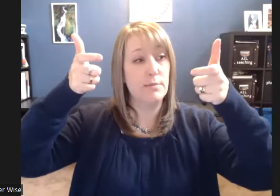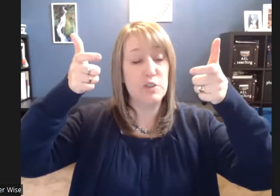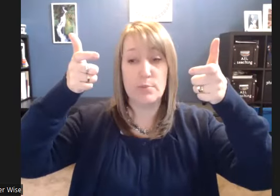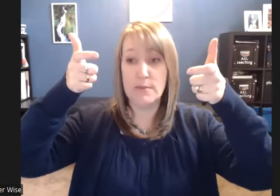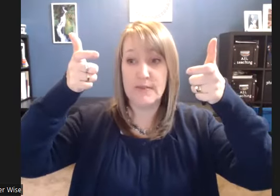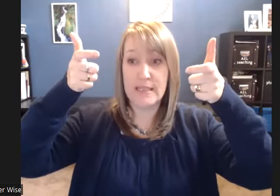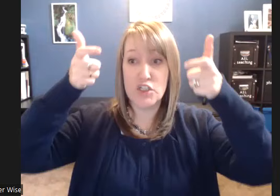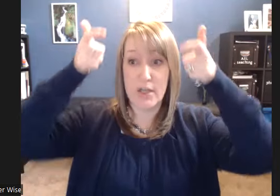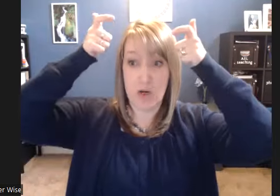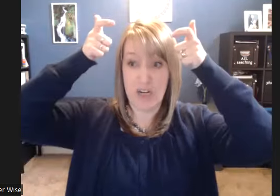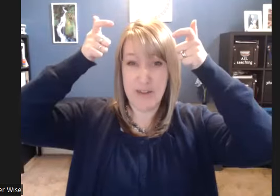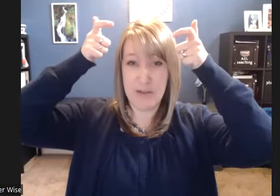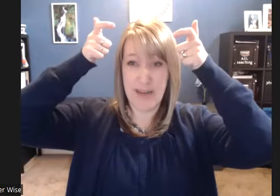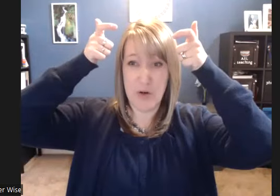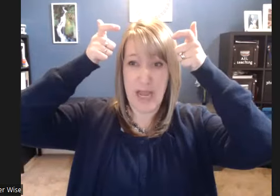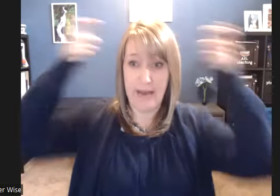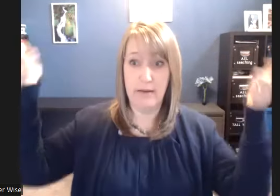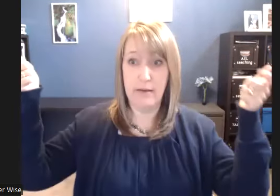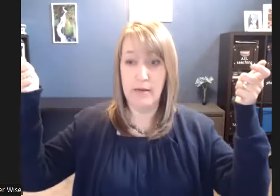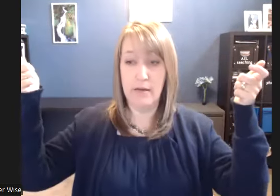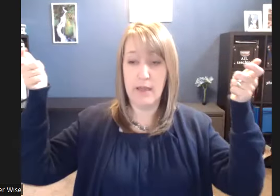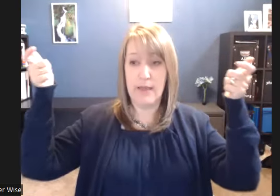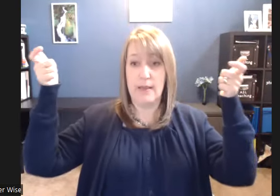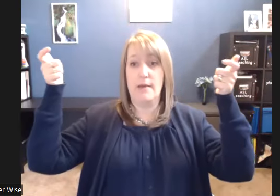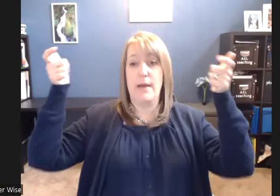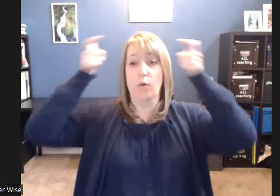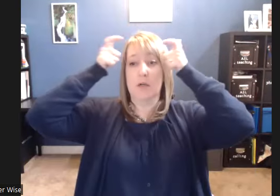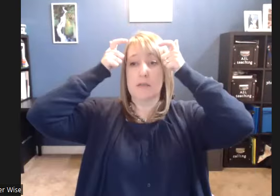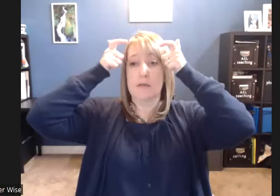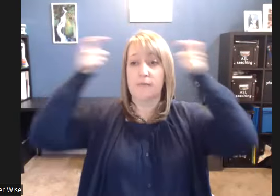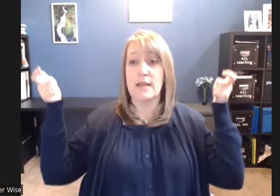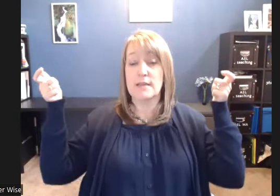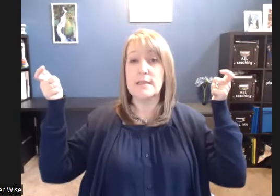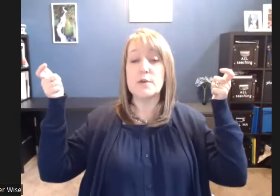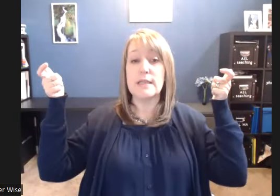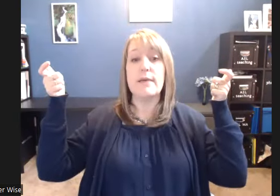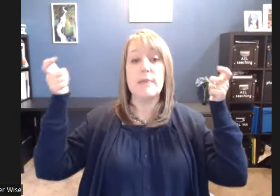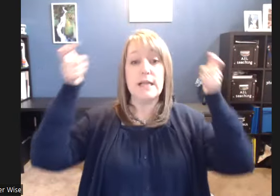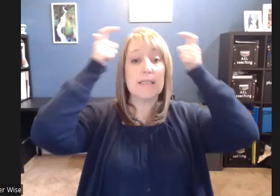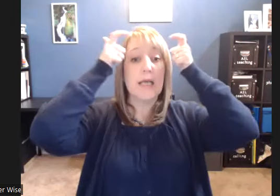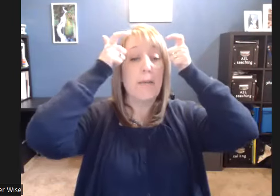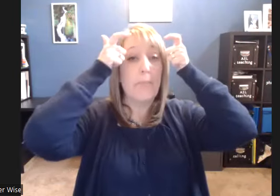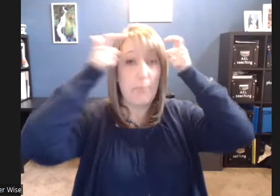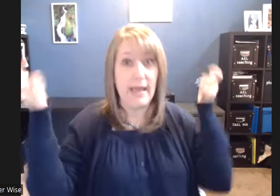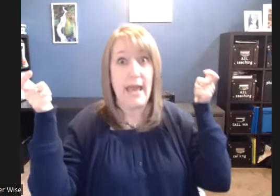Put your palms facing each other on either side of your head and then come outwards. Literally, it means